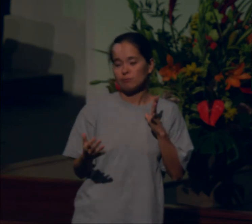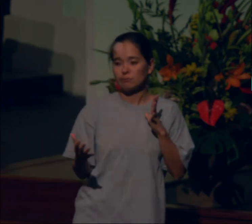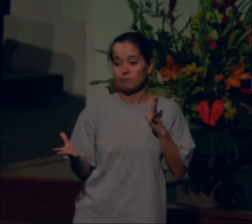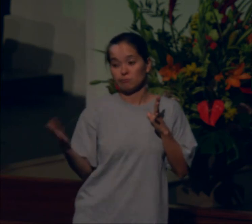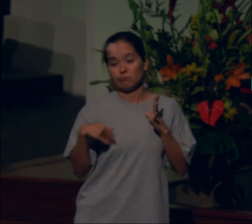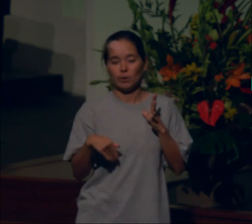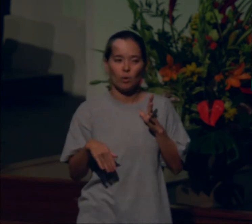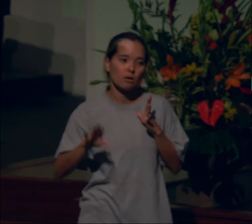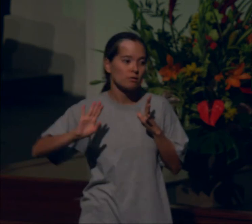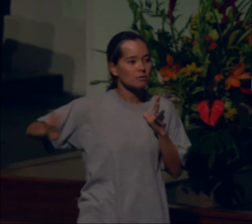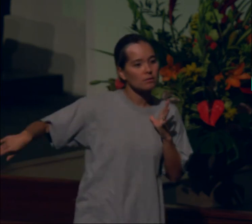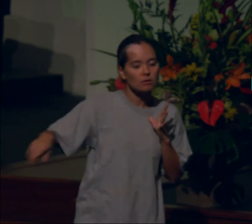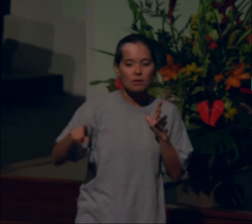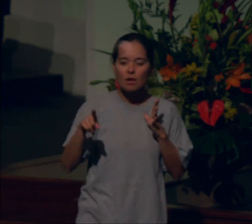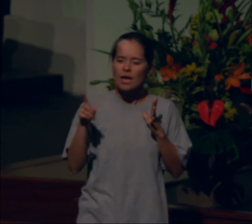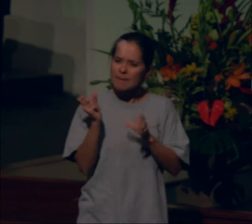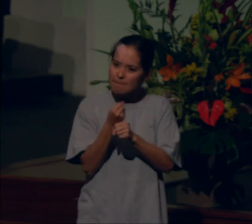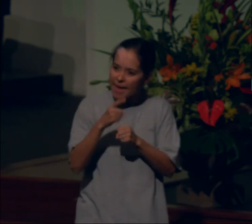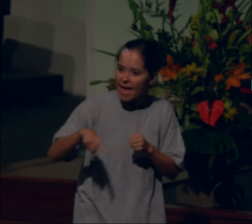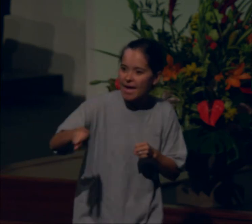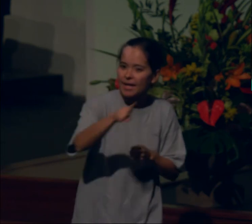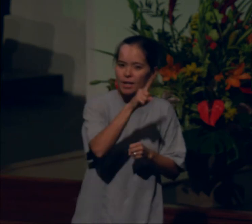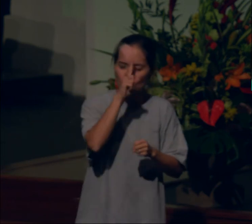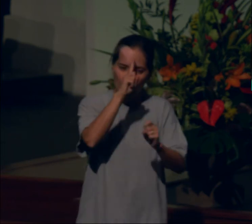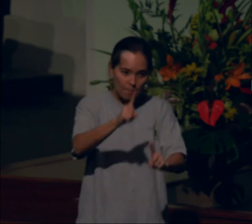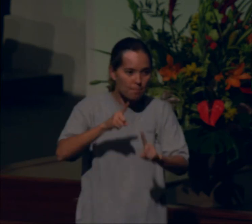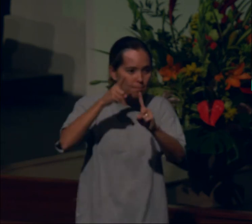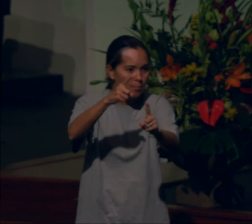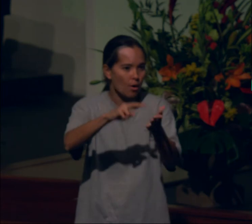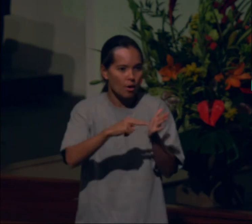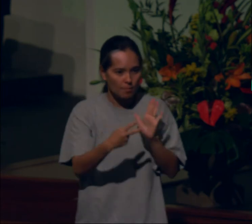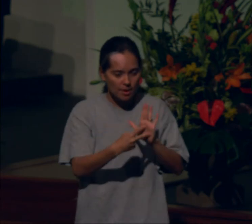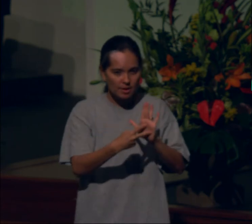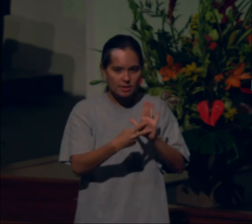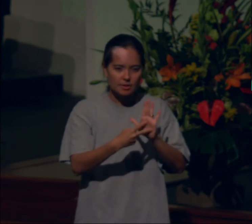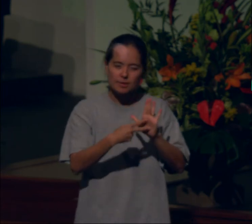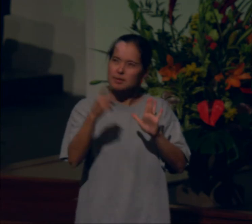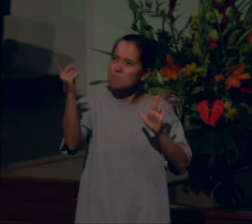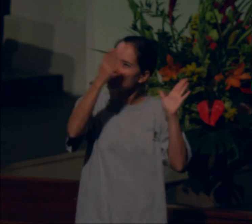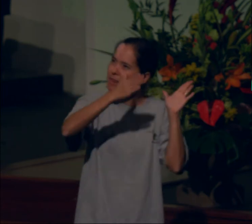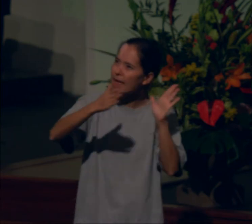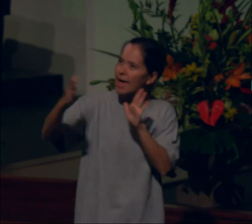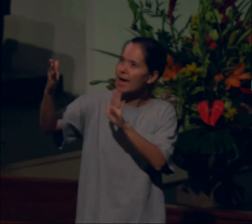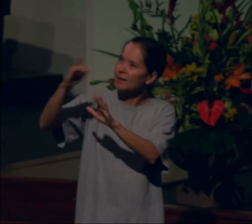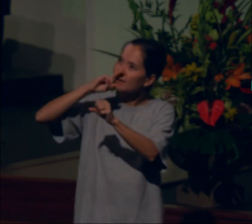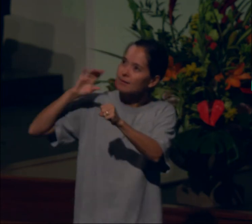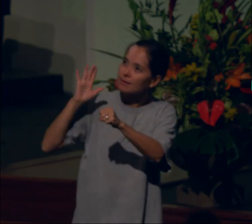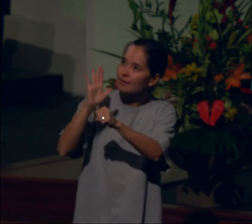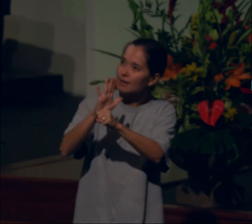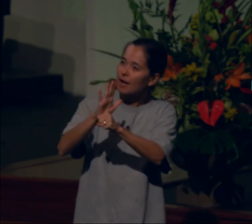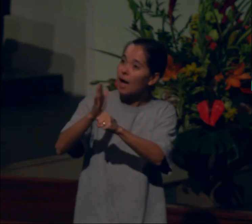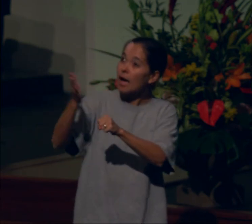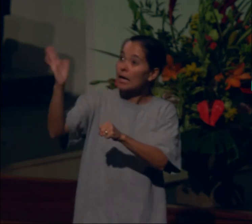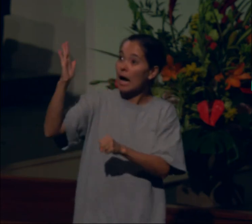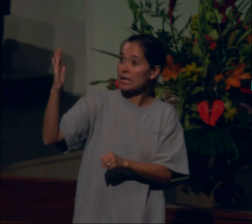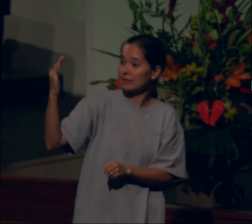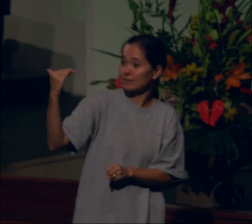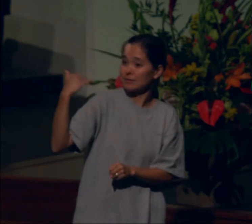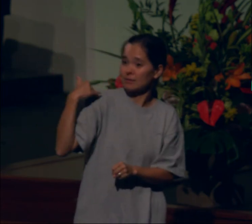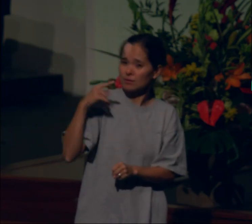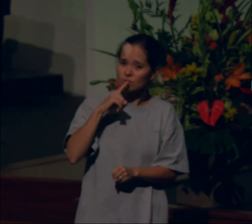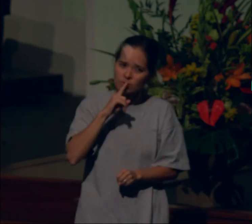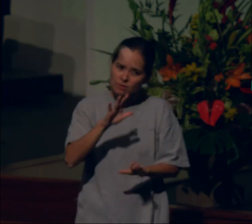He created you with a purpose and with a destiny, and God sent me here to stop